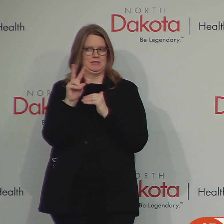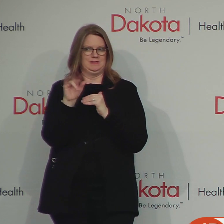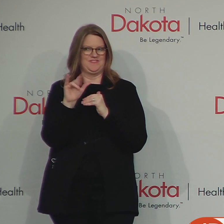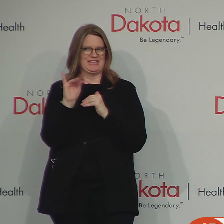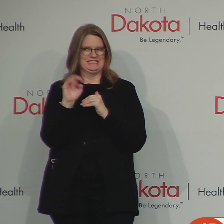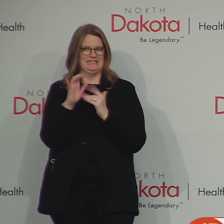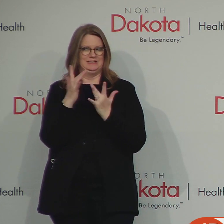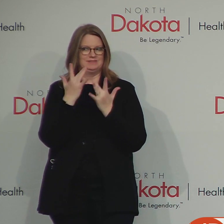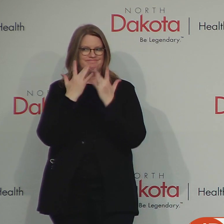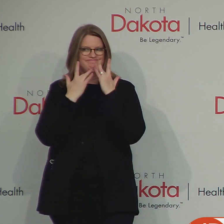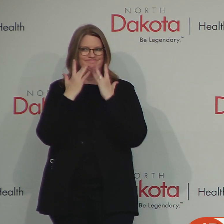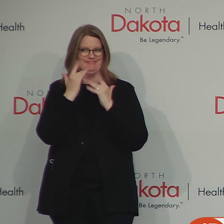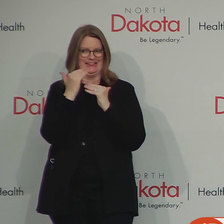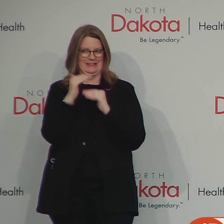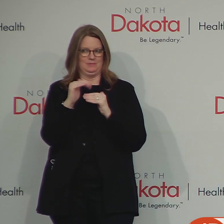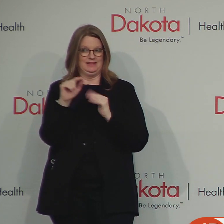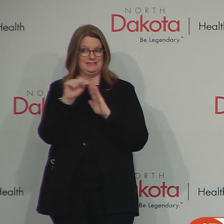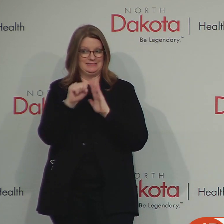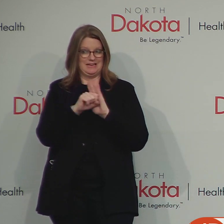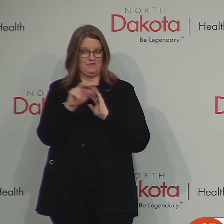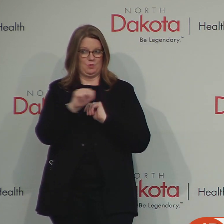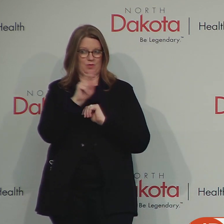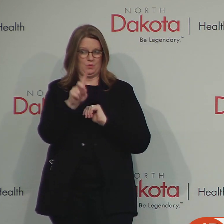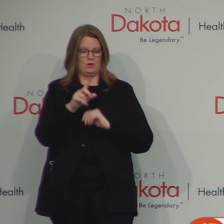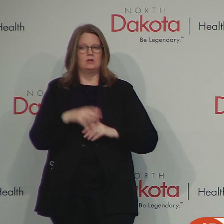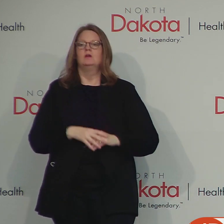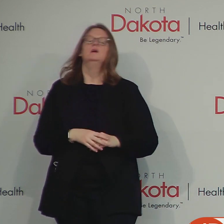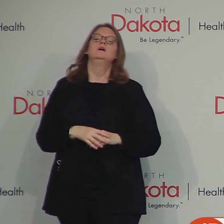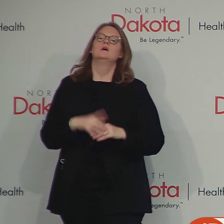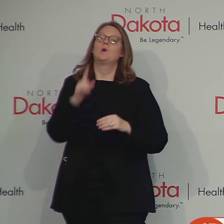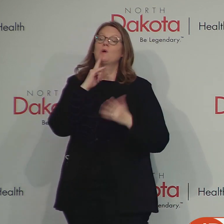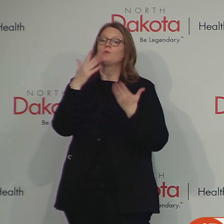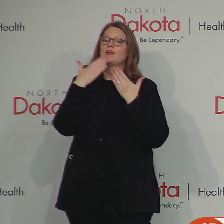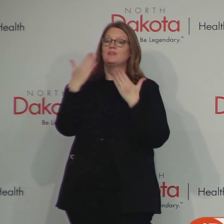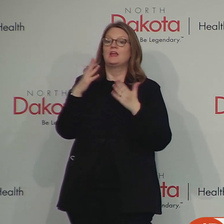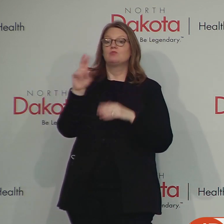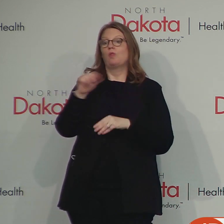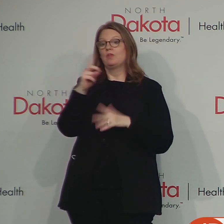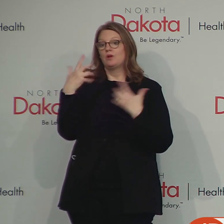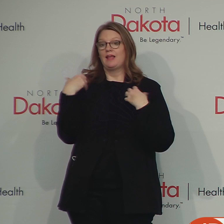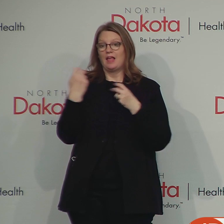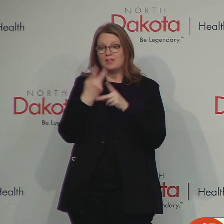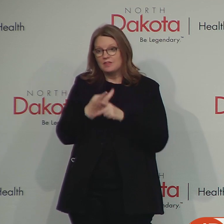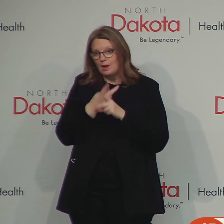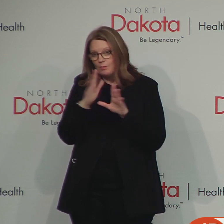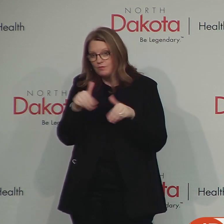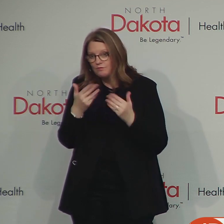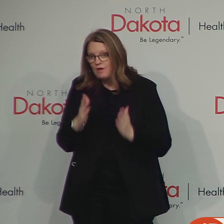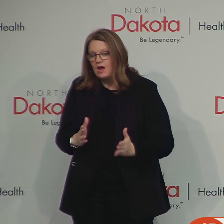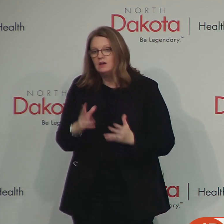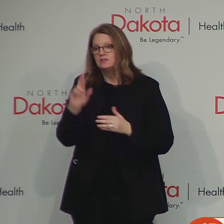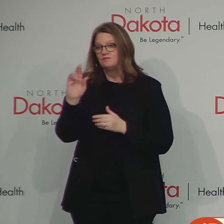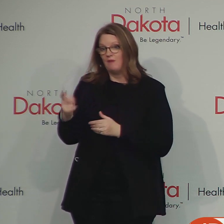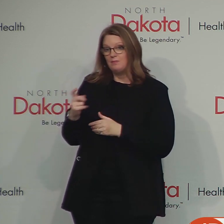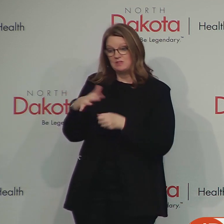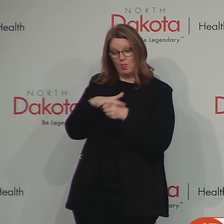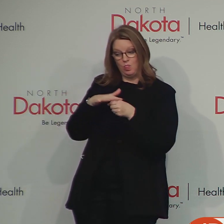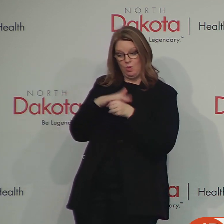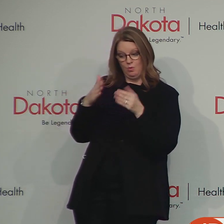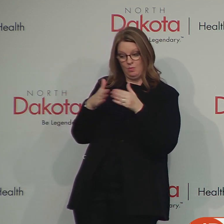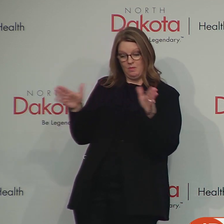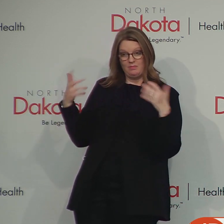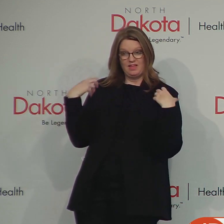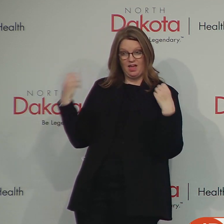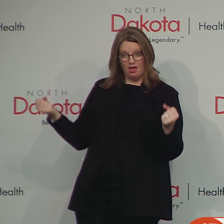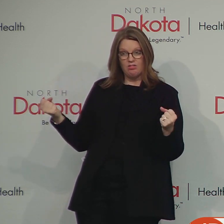North Dakota. I do want to thank North Dakota healthcare providers, pharmacies, local public health for getting the doses